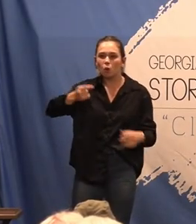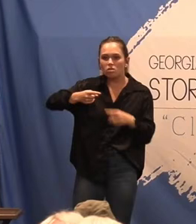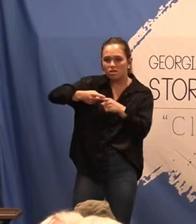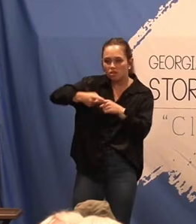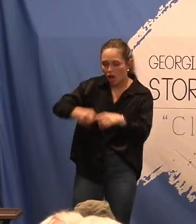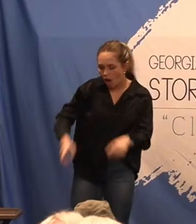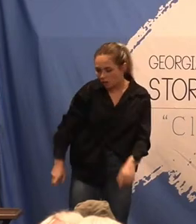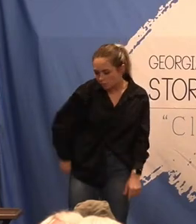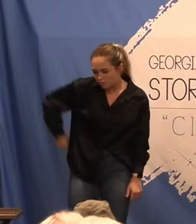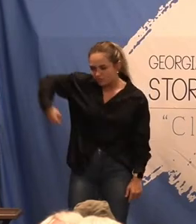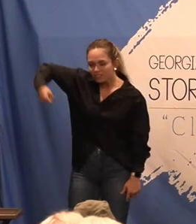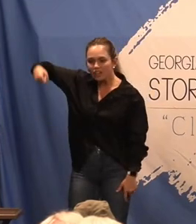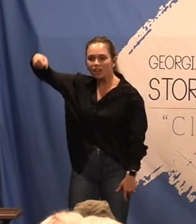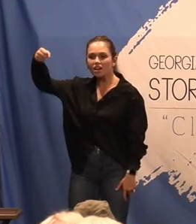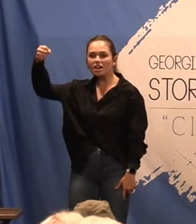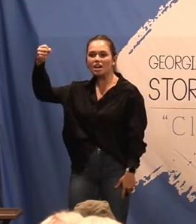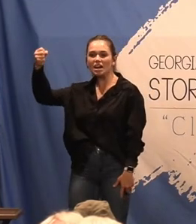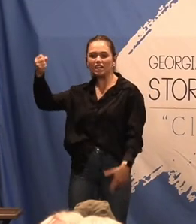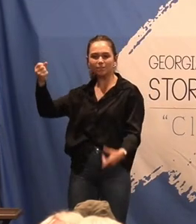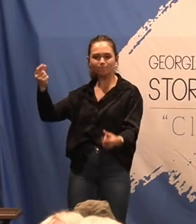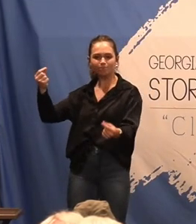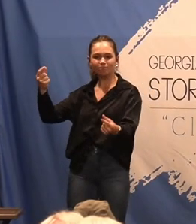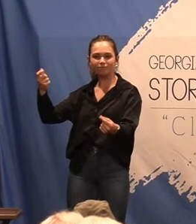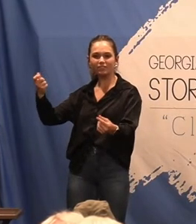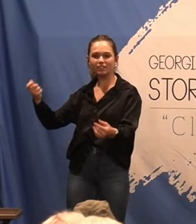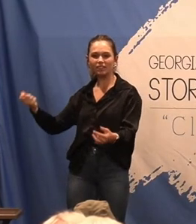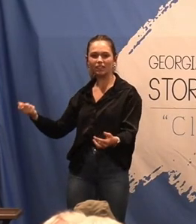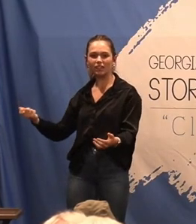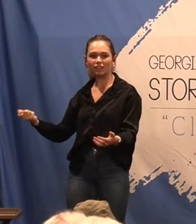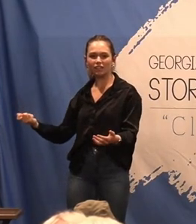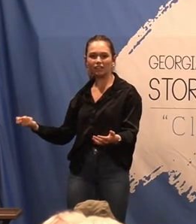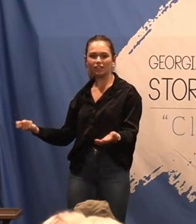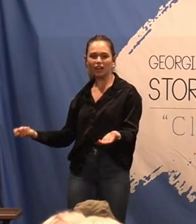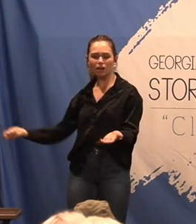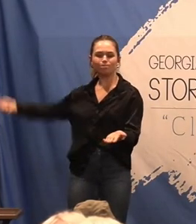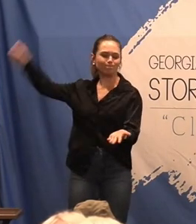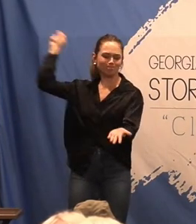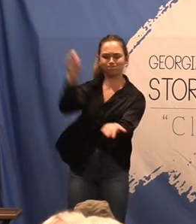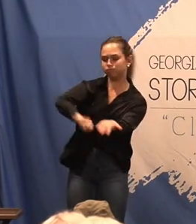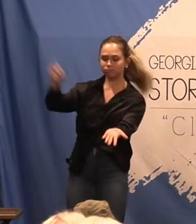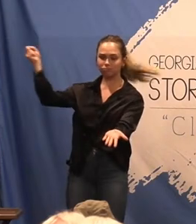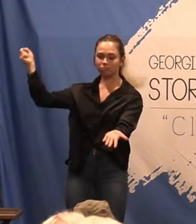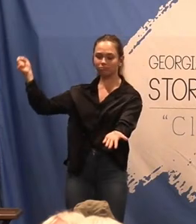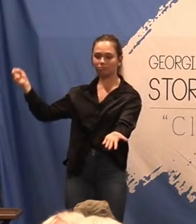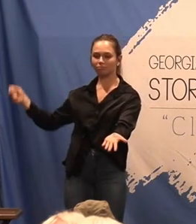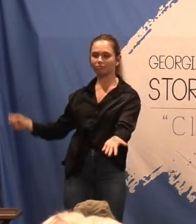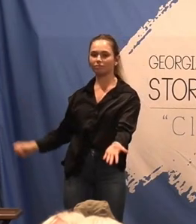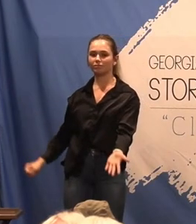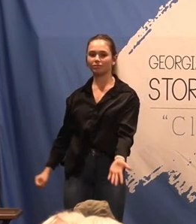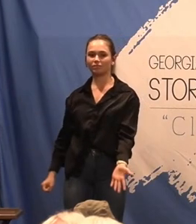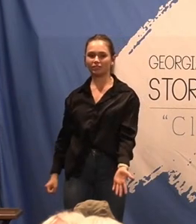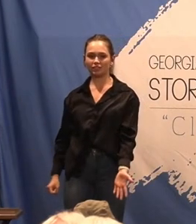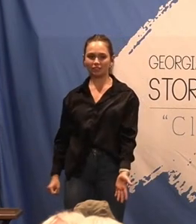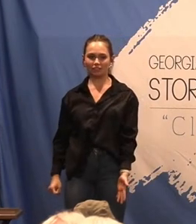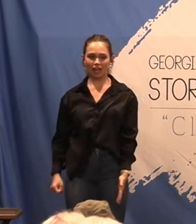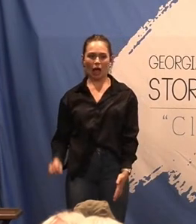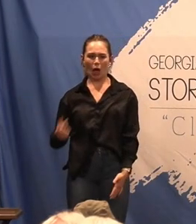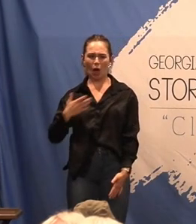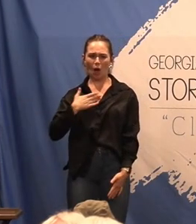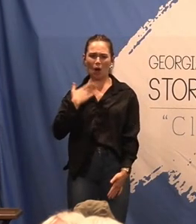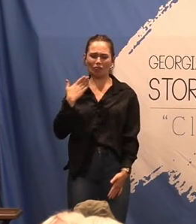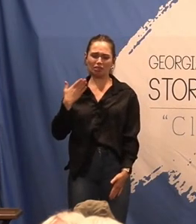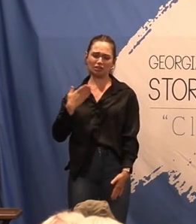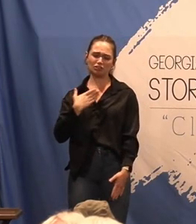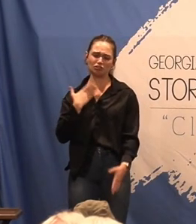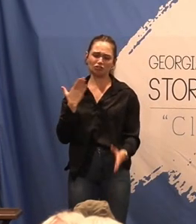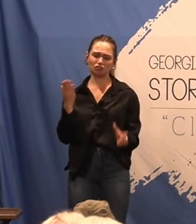its blade of misfortune and came down with a flat side. Thwack! On the jolly